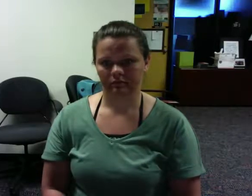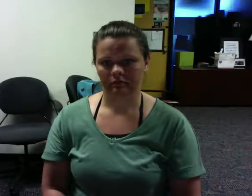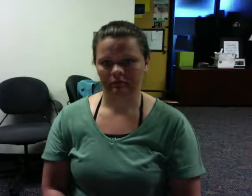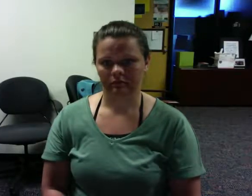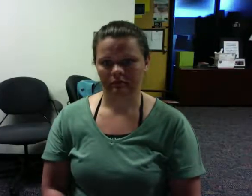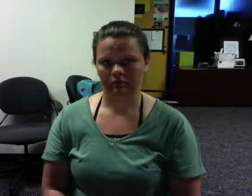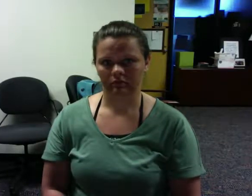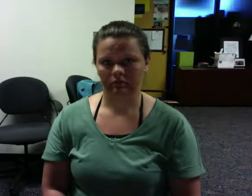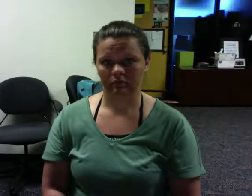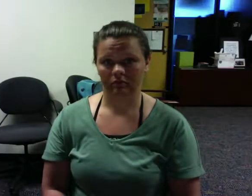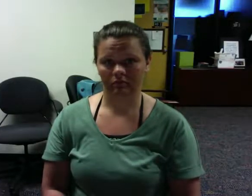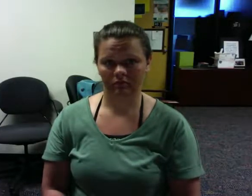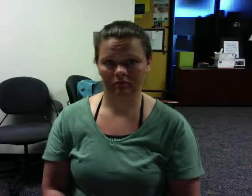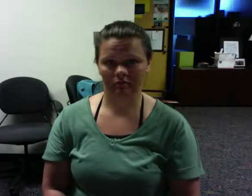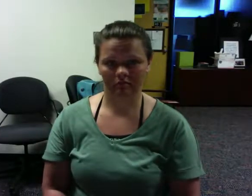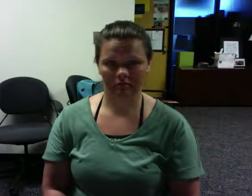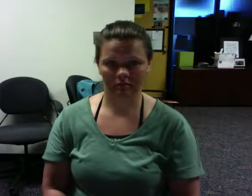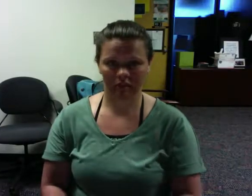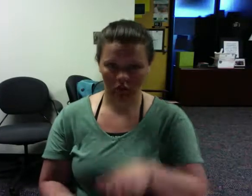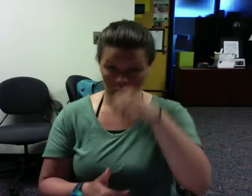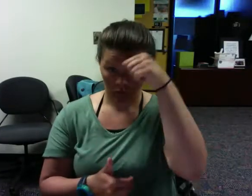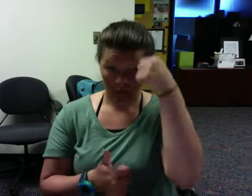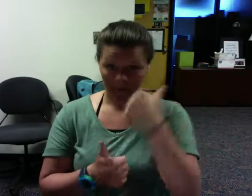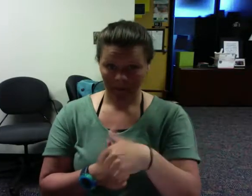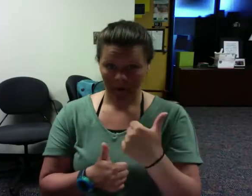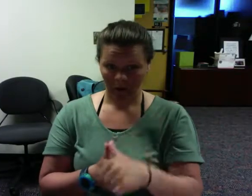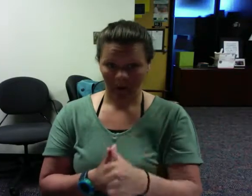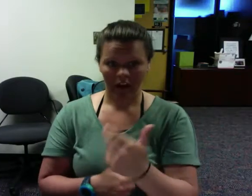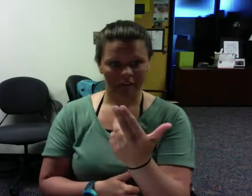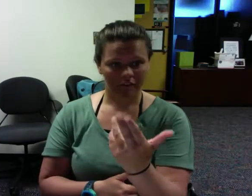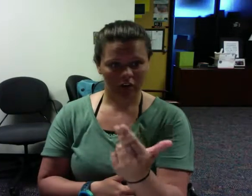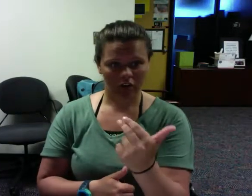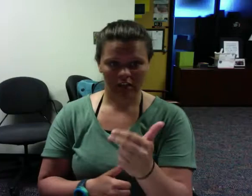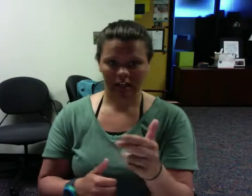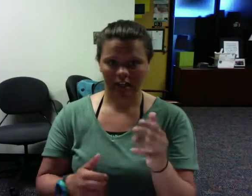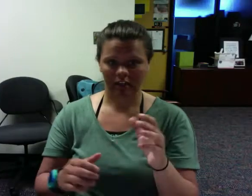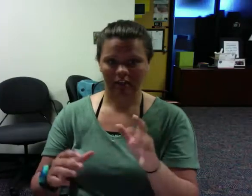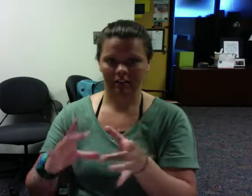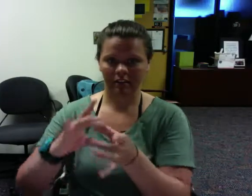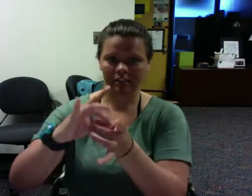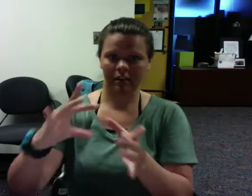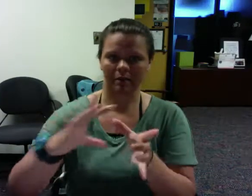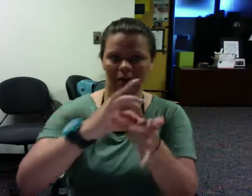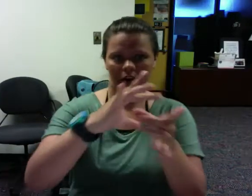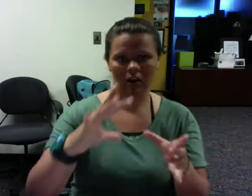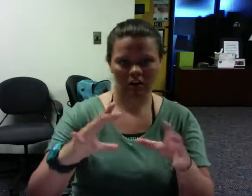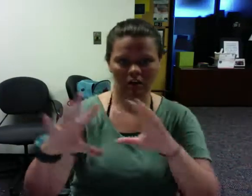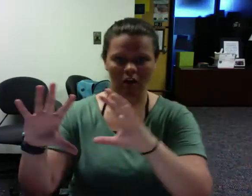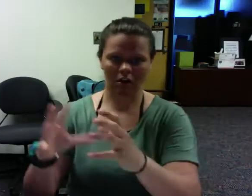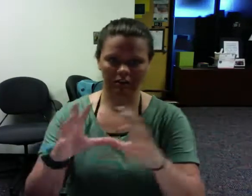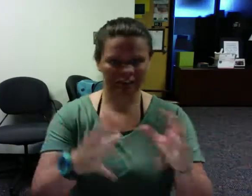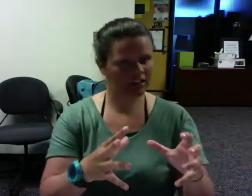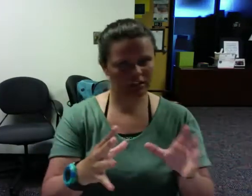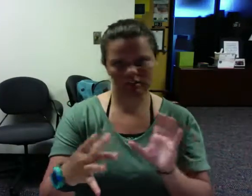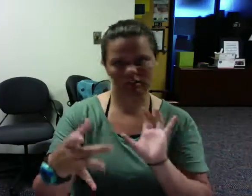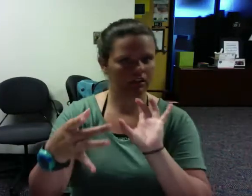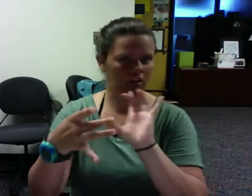Remember, we have 13 separate colonies that are not really joined together yet. So you didn't get a lot of